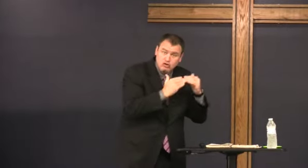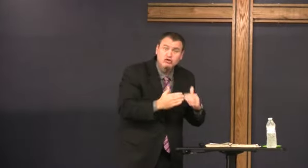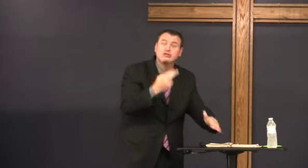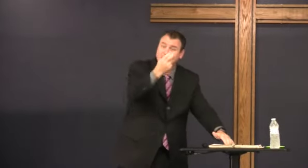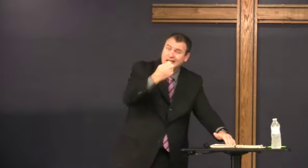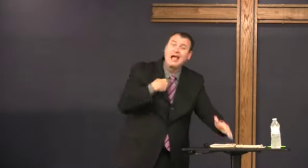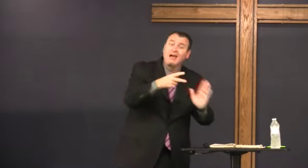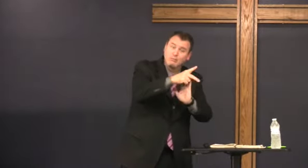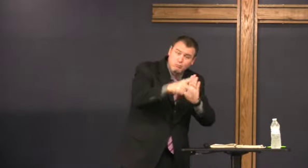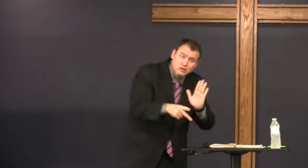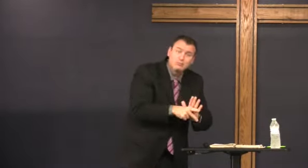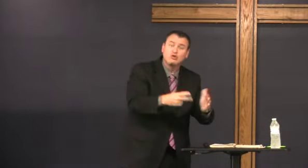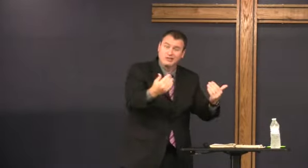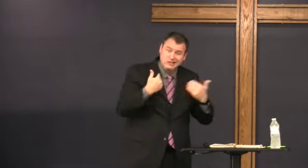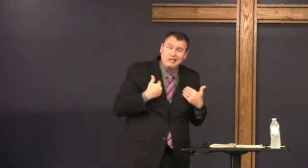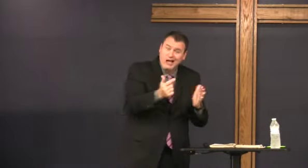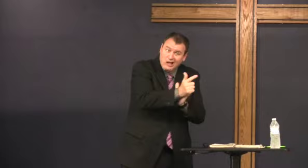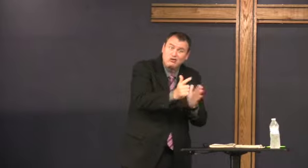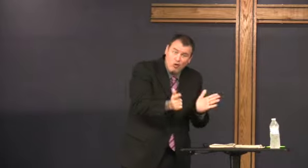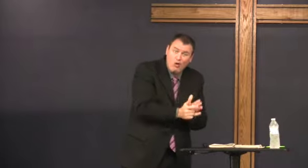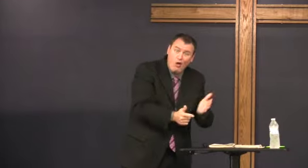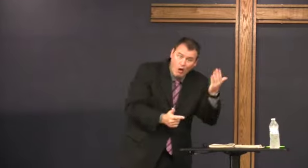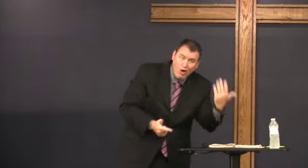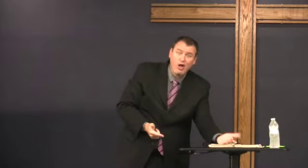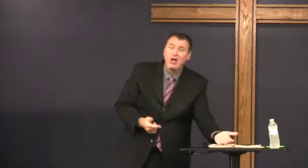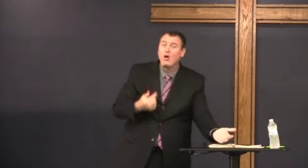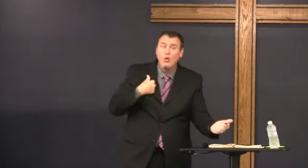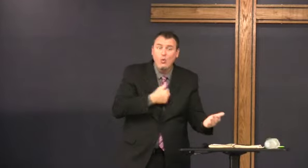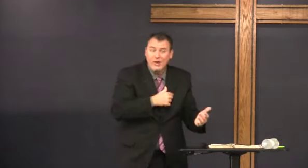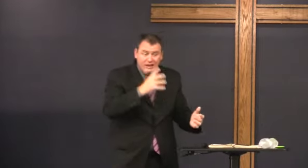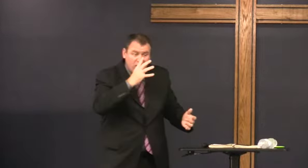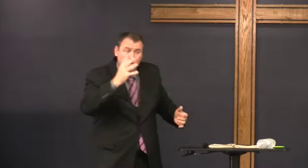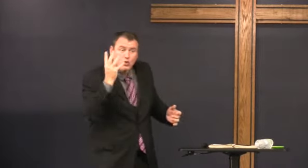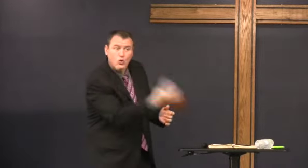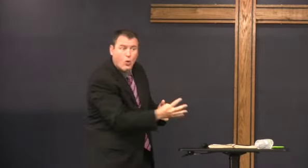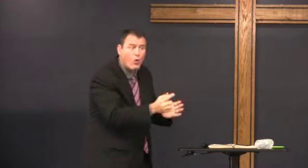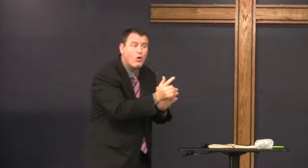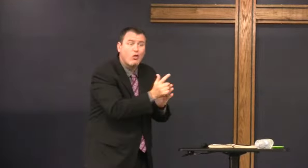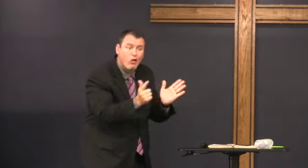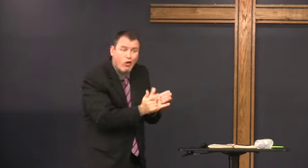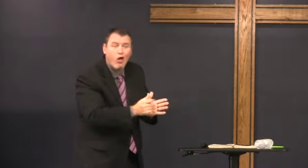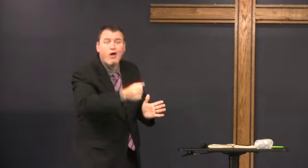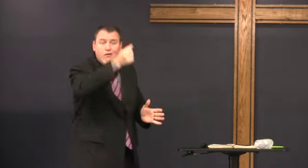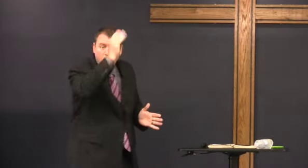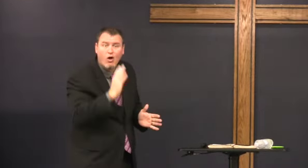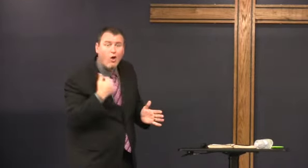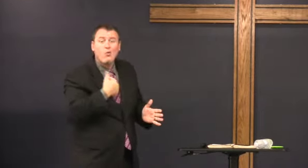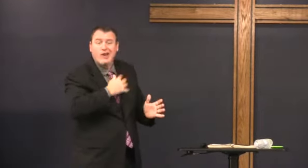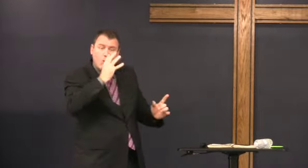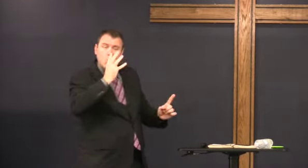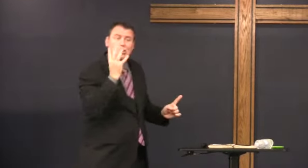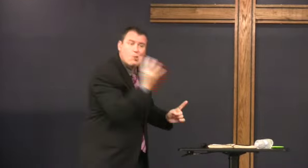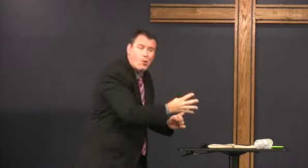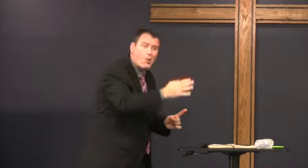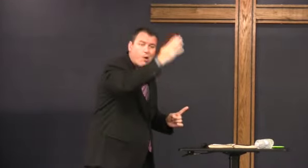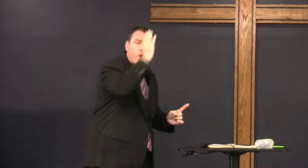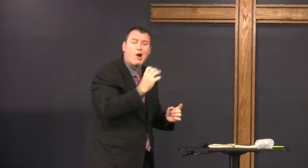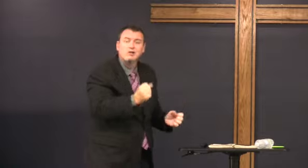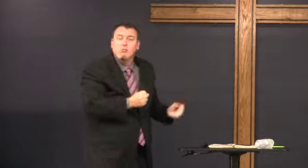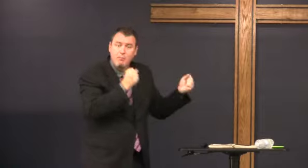he has justice, and he has principles that we have to follow. And if we ignore the law